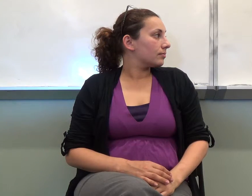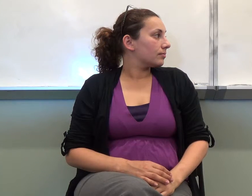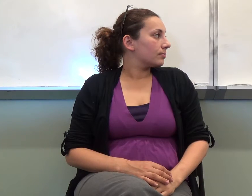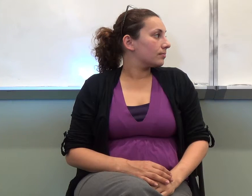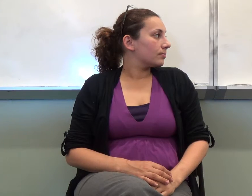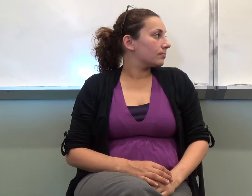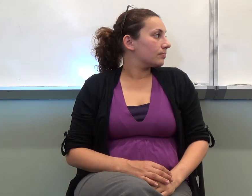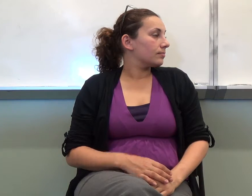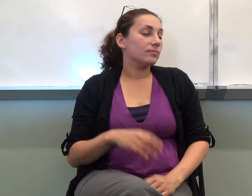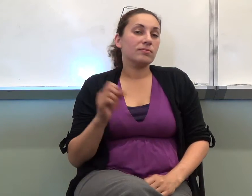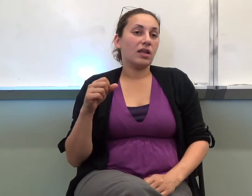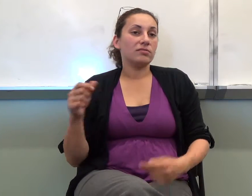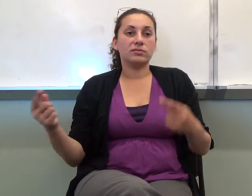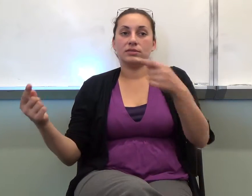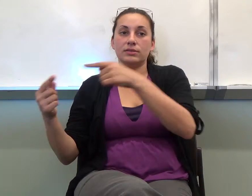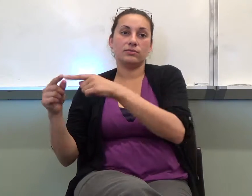Yeah, you guys extended just a little bit.